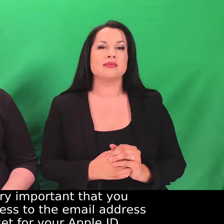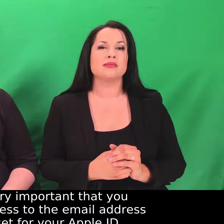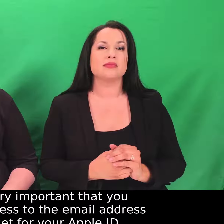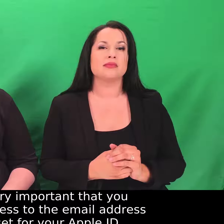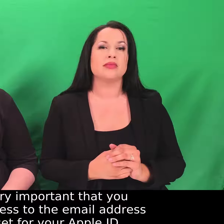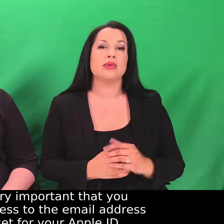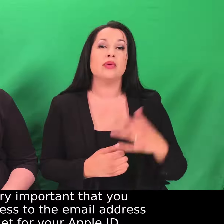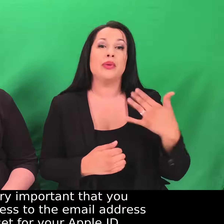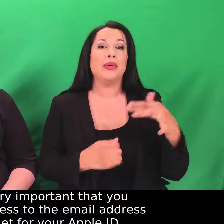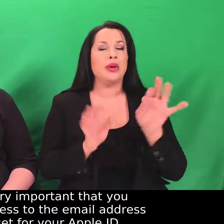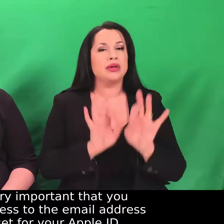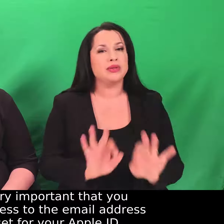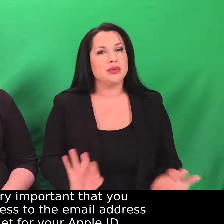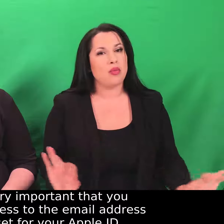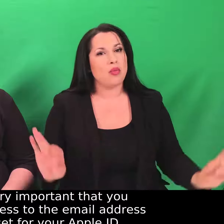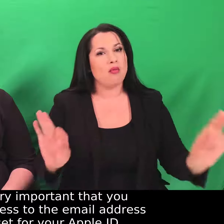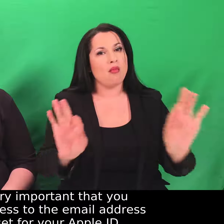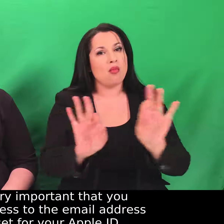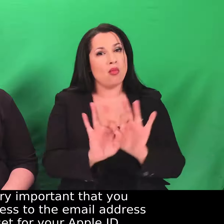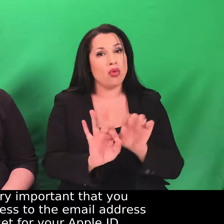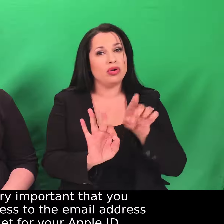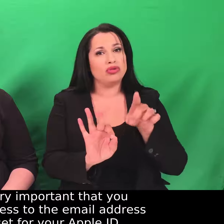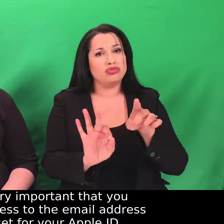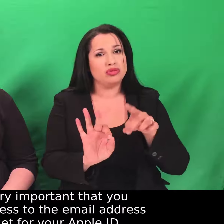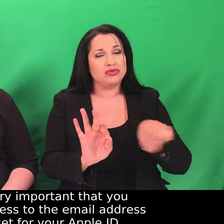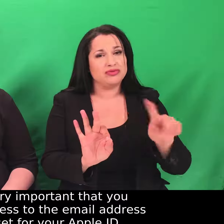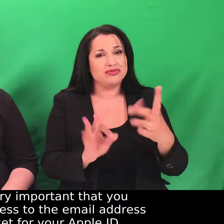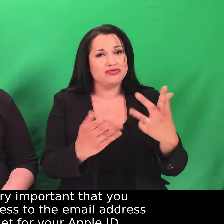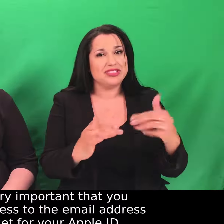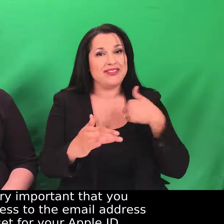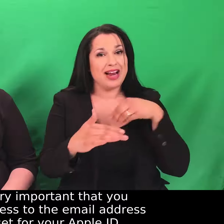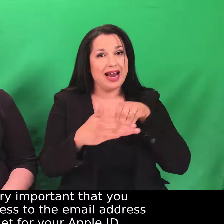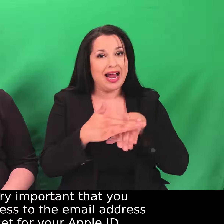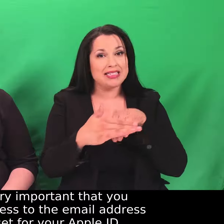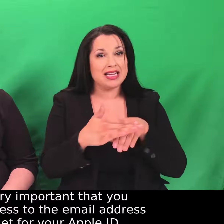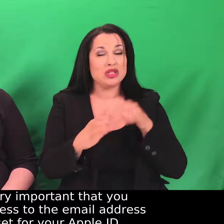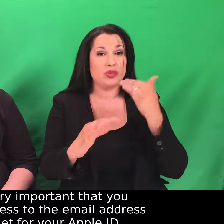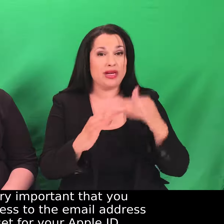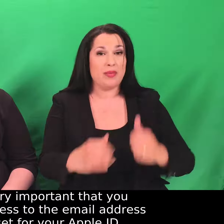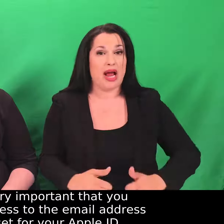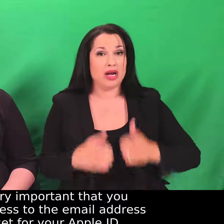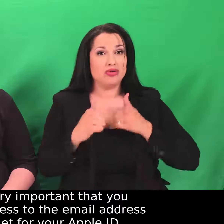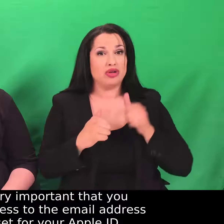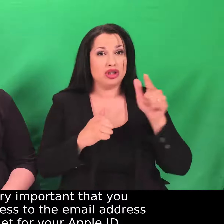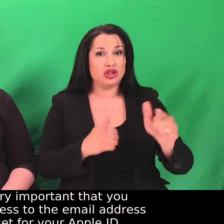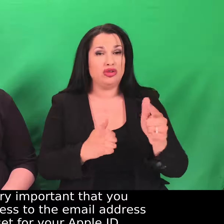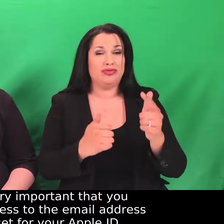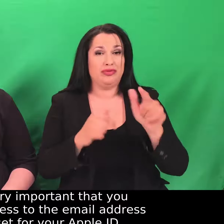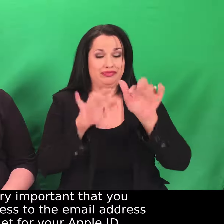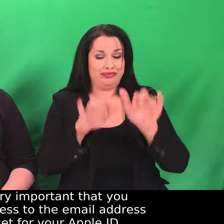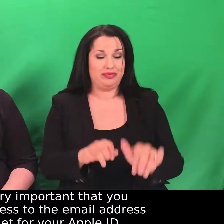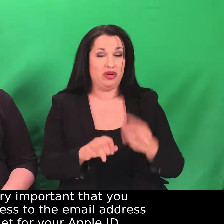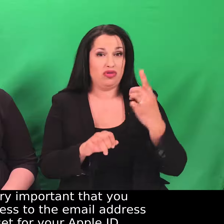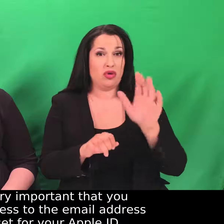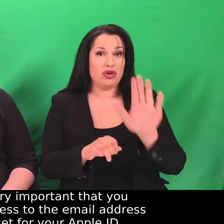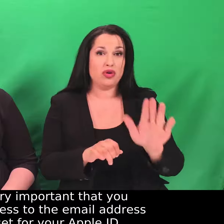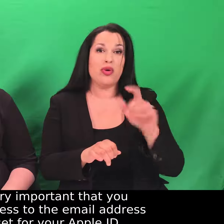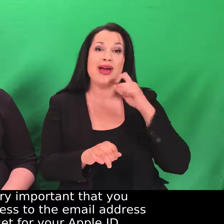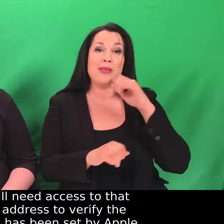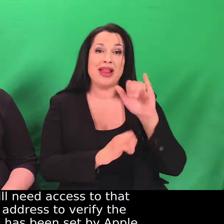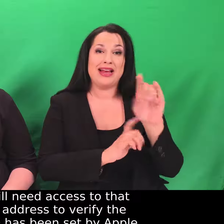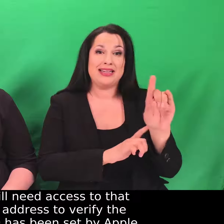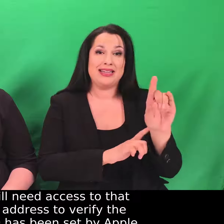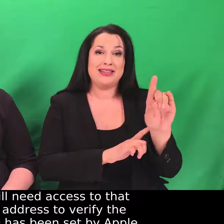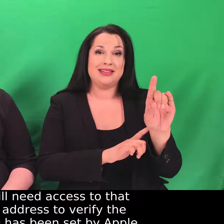It's very important that you have access to the email address you set for your Apple ID.